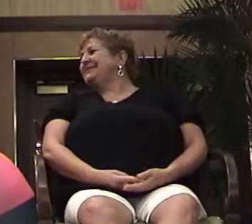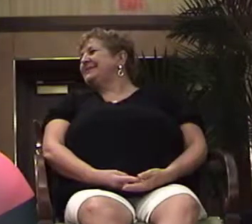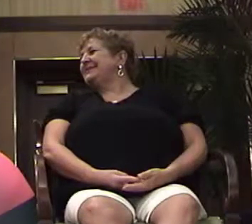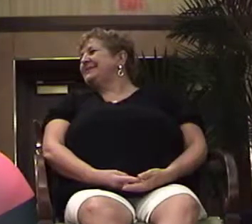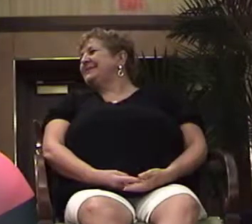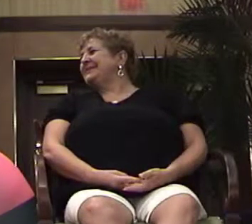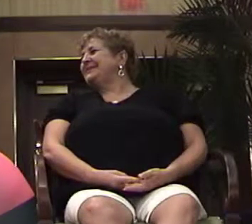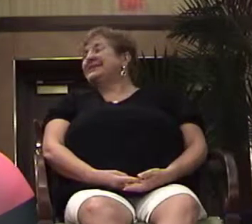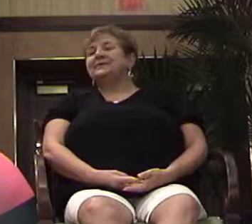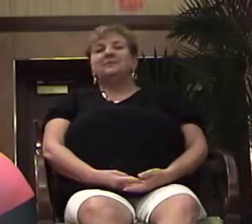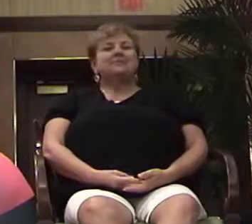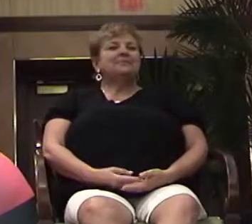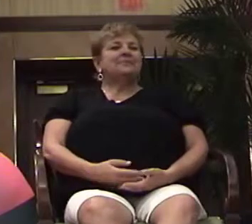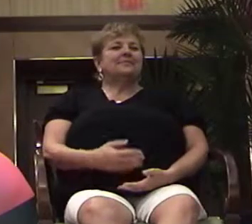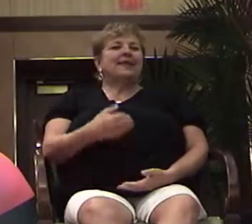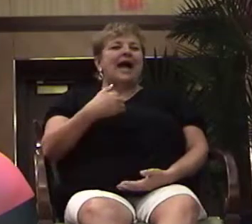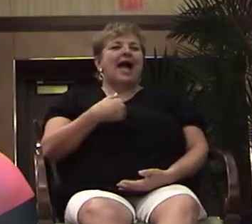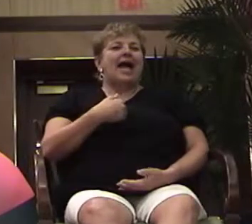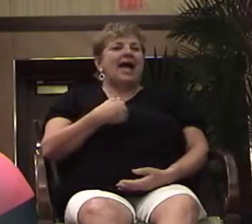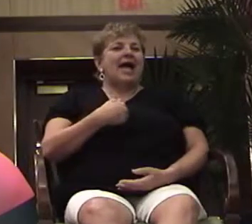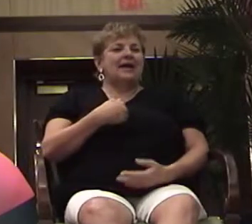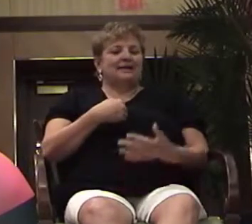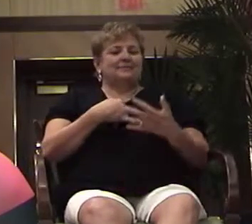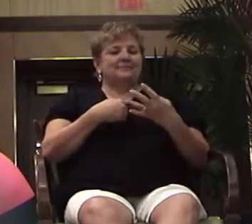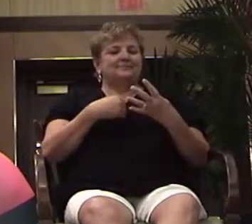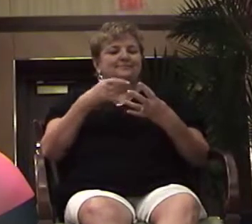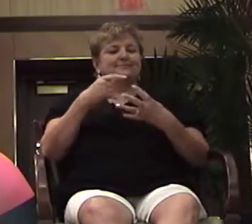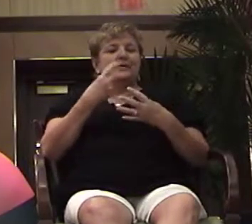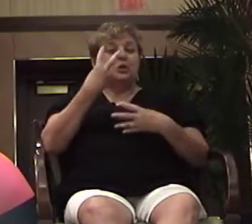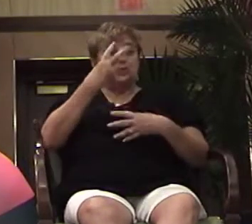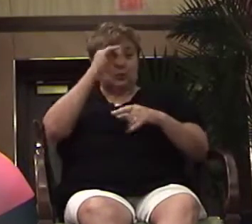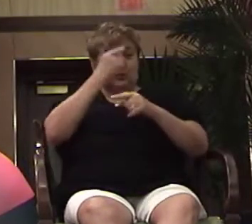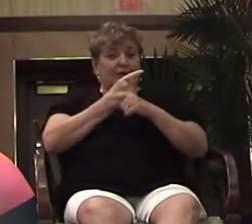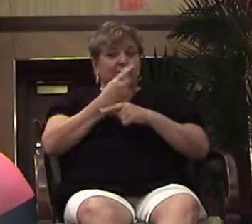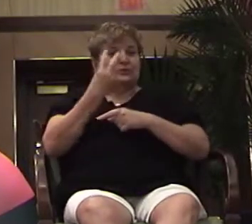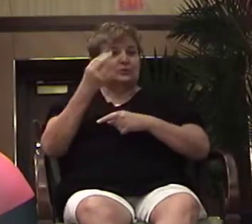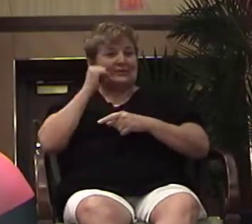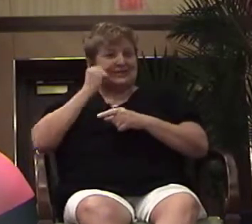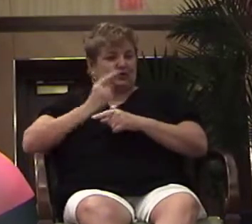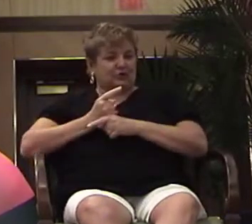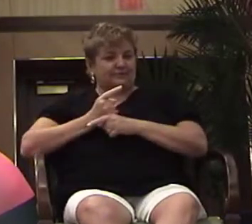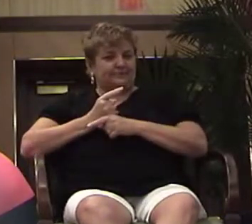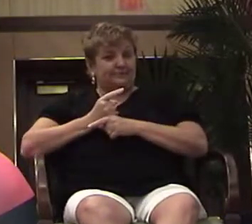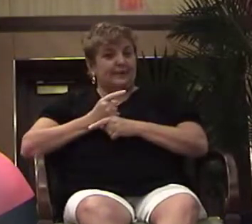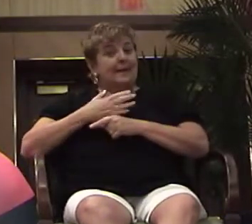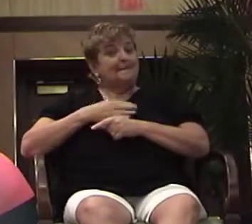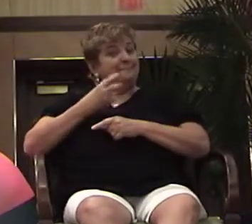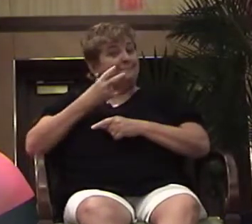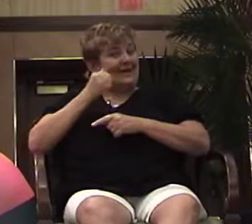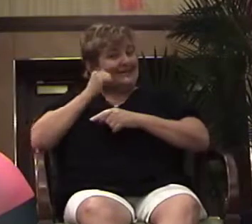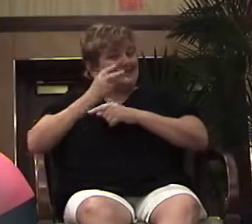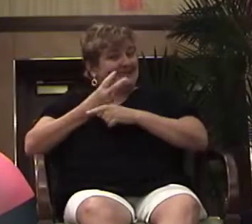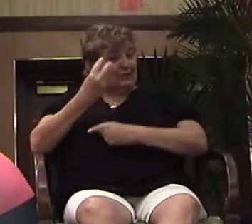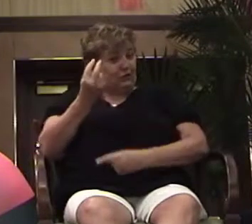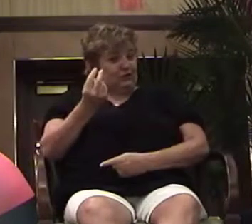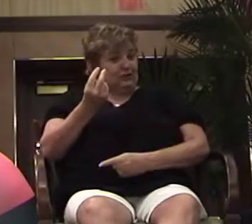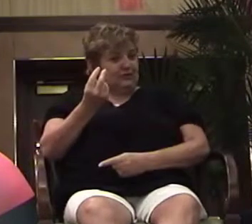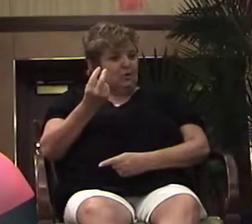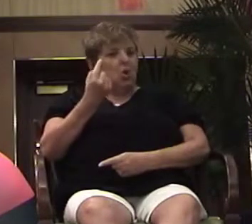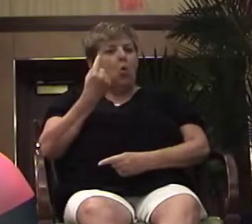I had 2 brothers and 2 sisters. My 2 sisters, one was 11 years older than